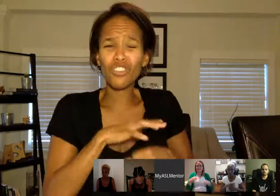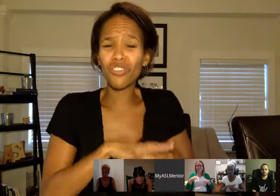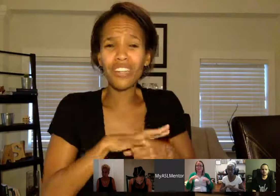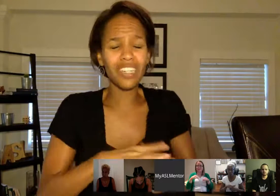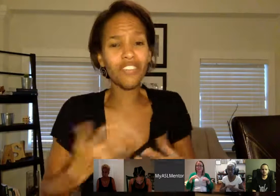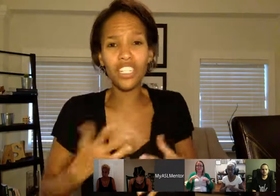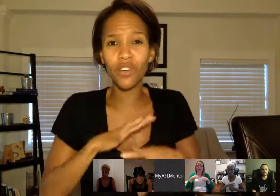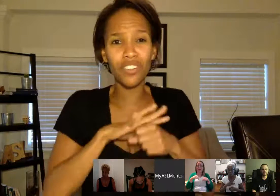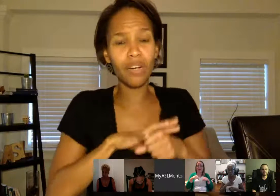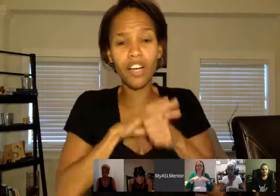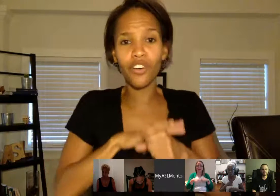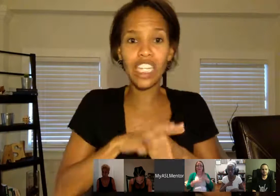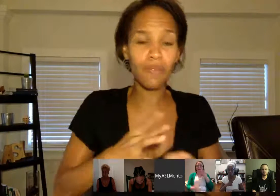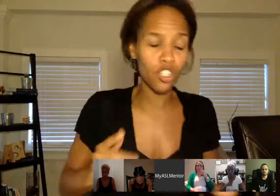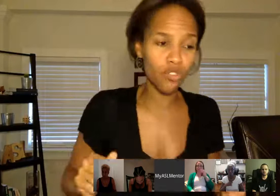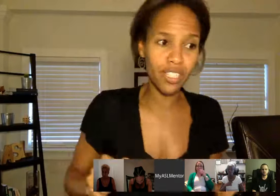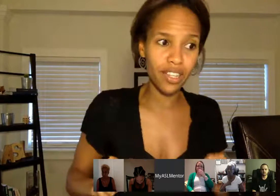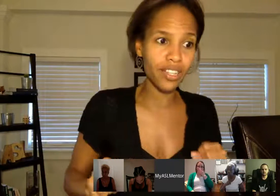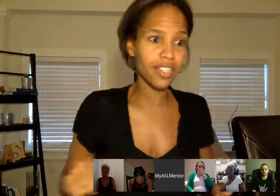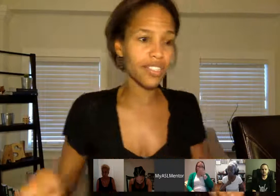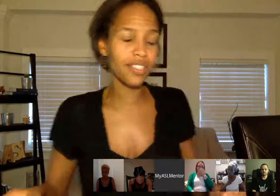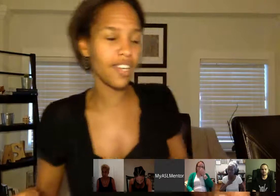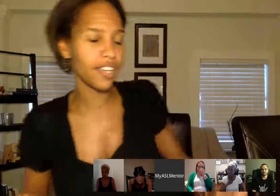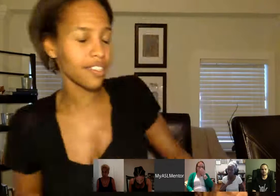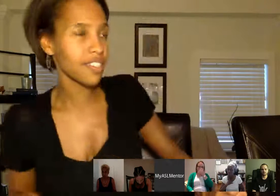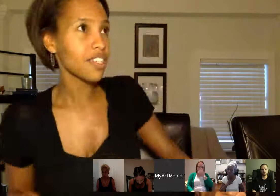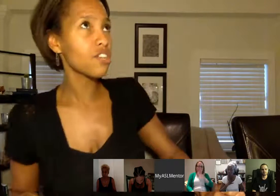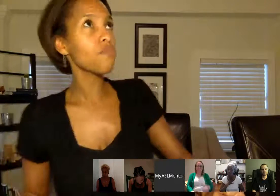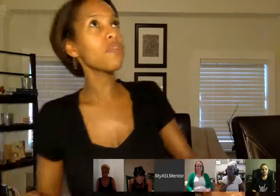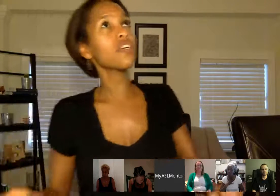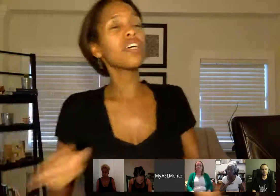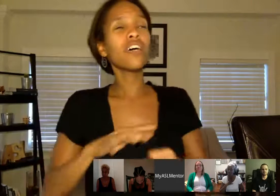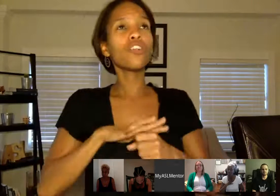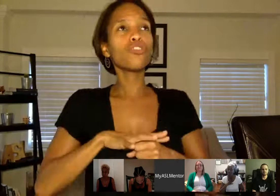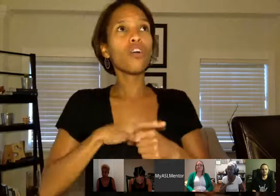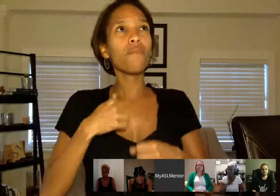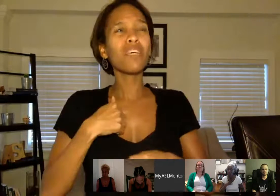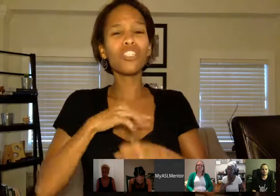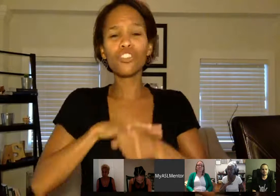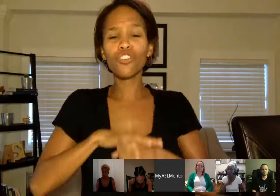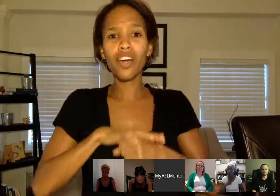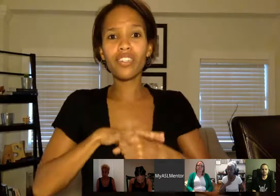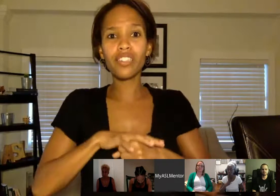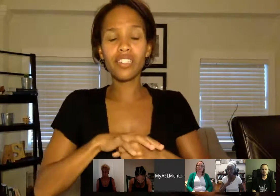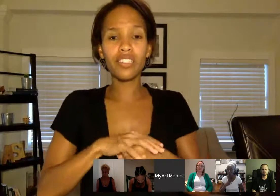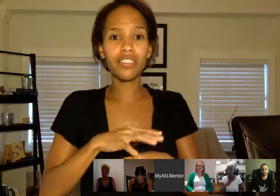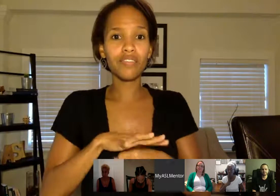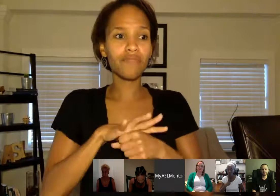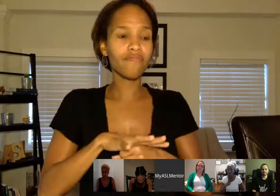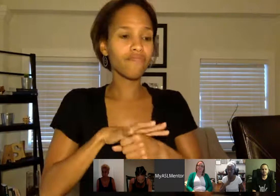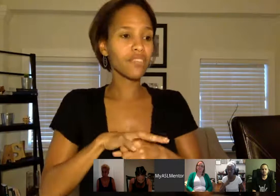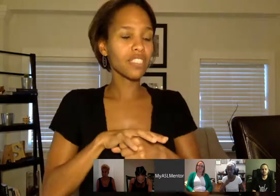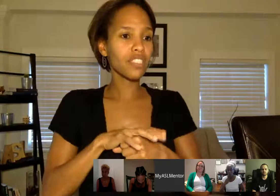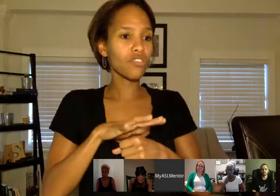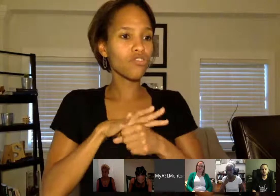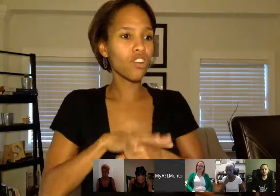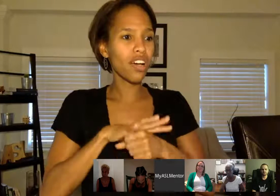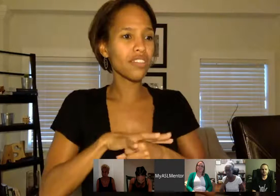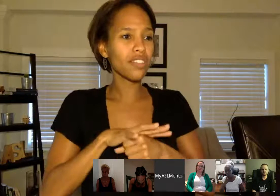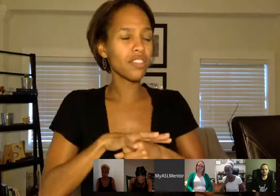Me stress. I really don't. I'm not crazy about stress in this setting. Me stress.